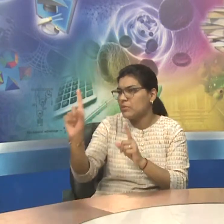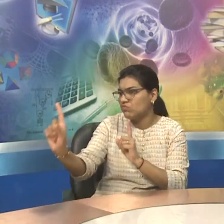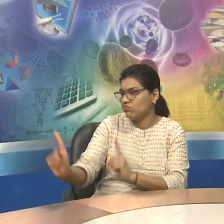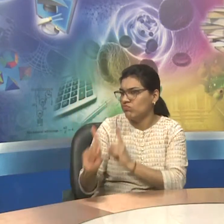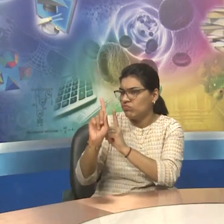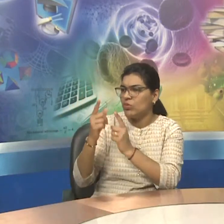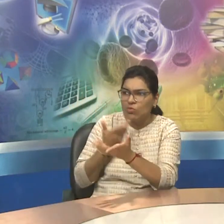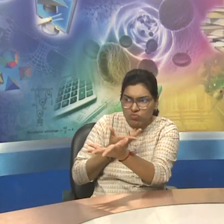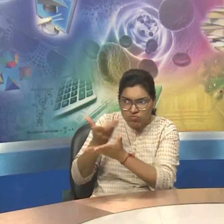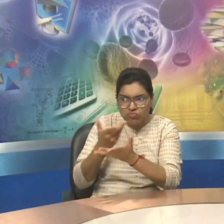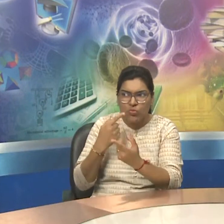living